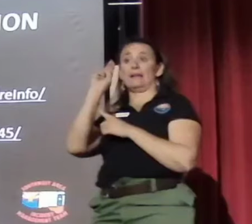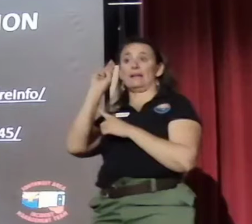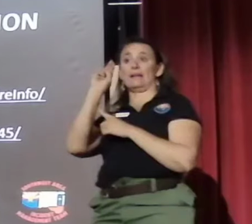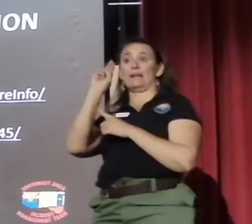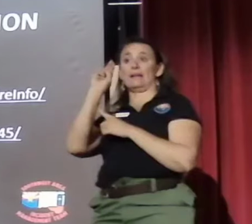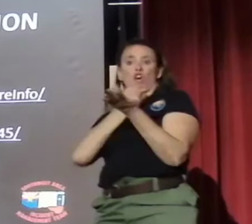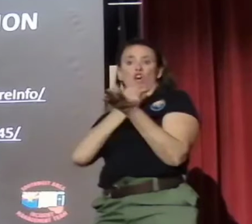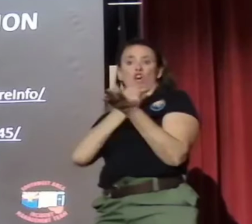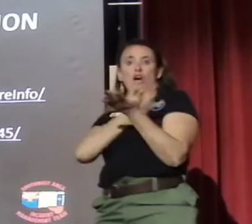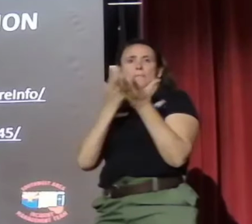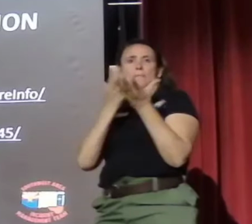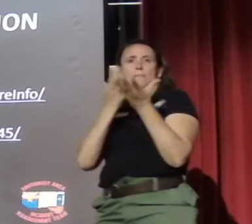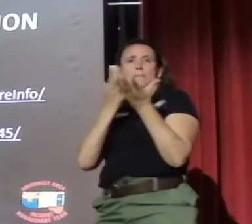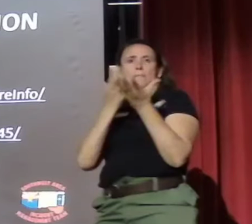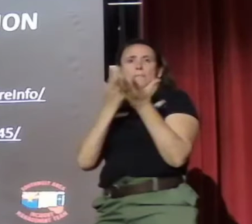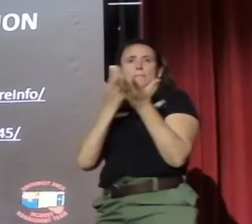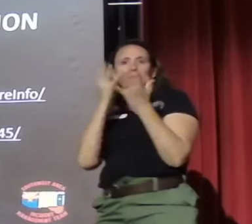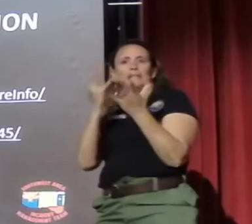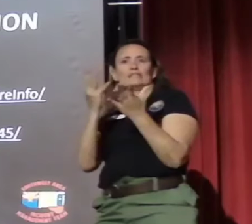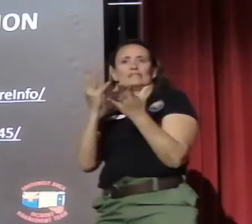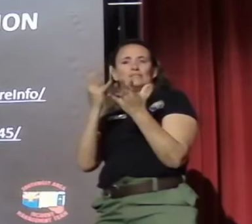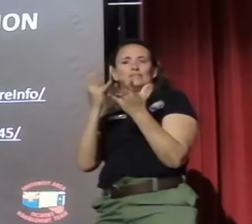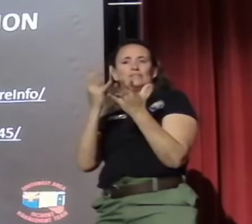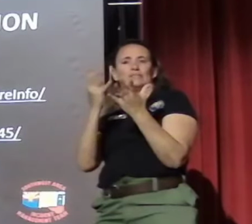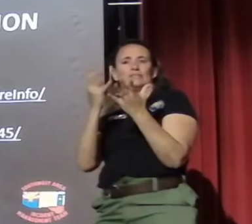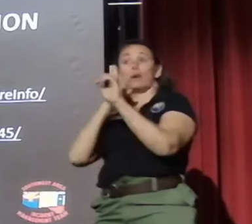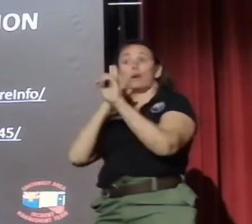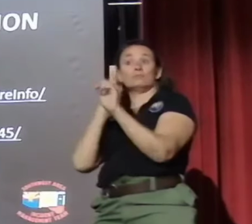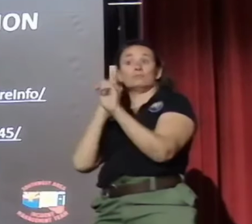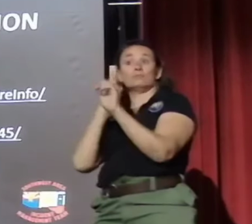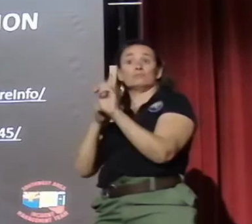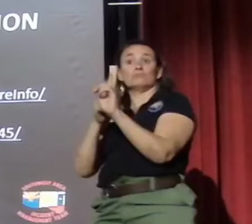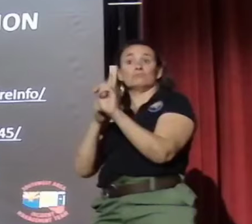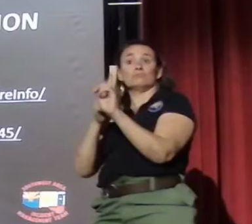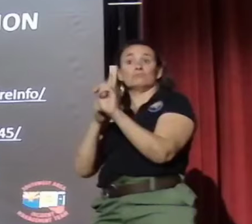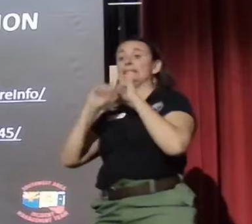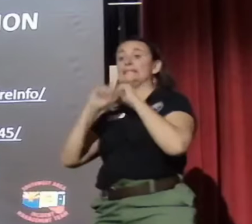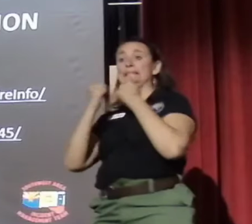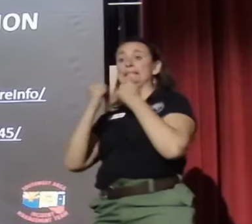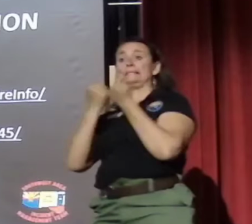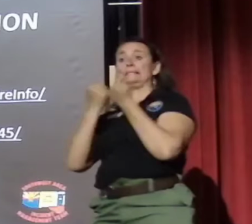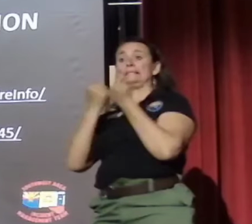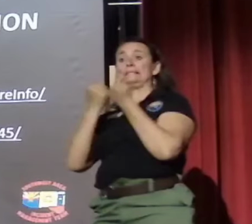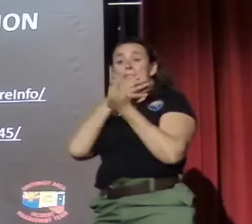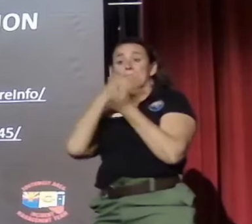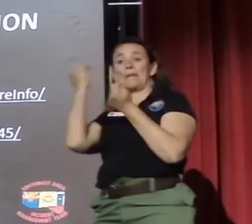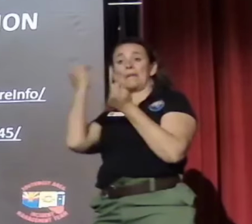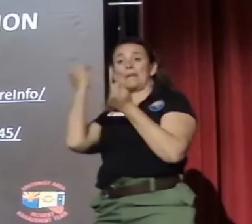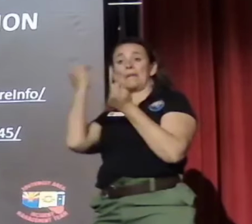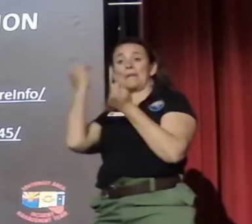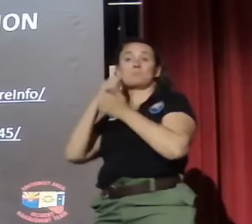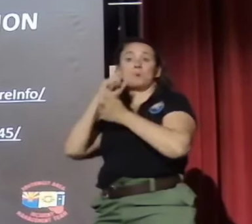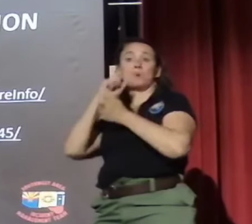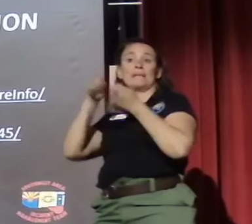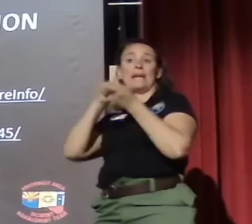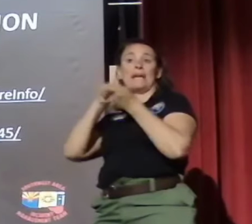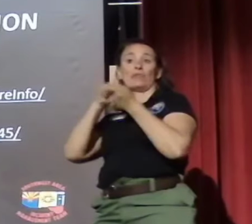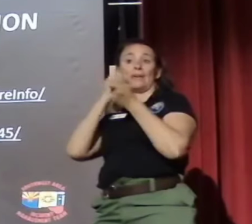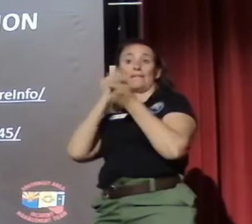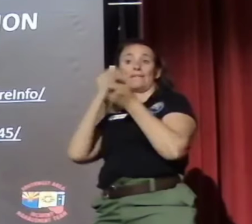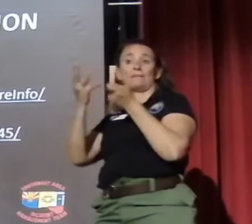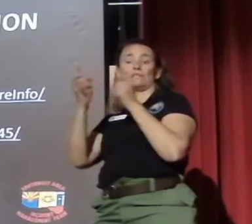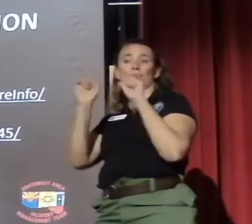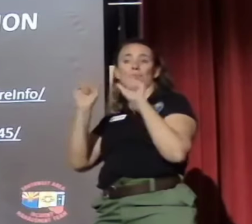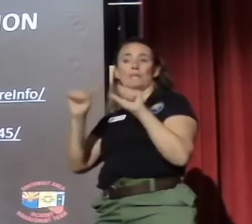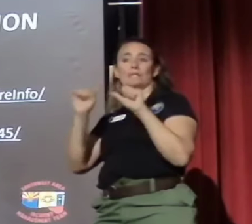we're sharing information and our intent as our team to get the best and most accurate information out to you guys as we can.